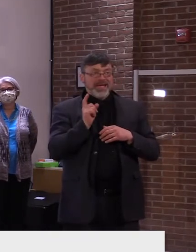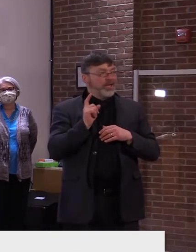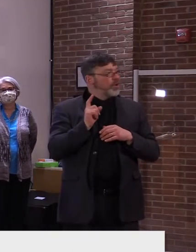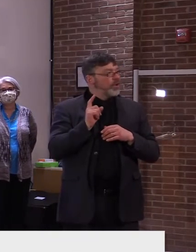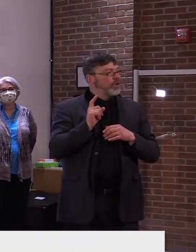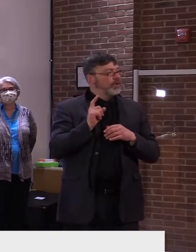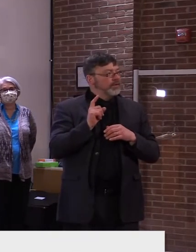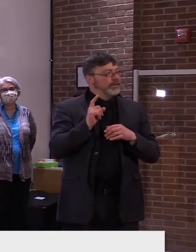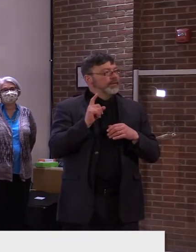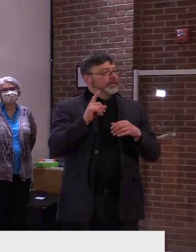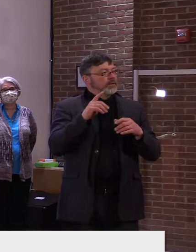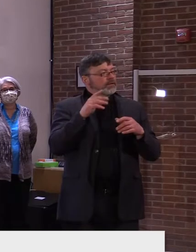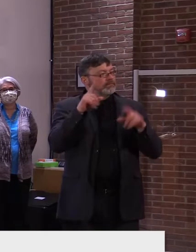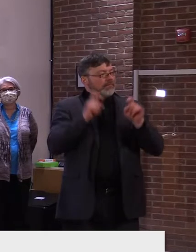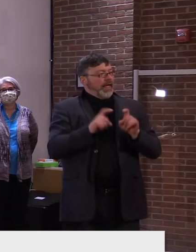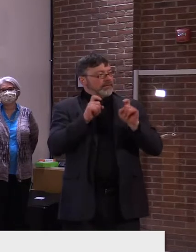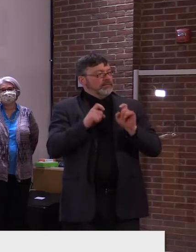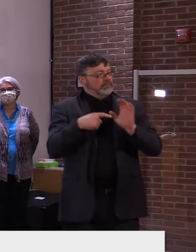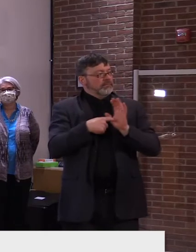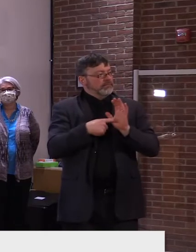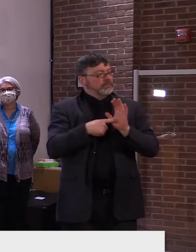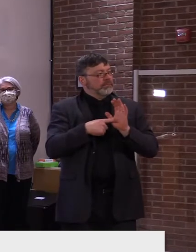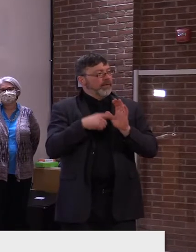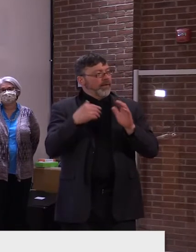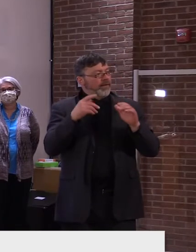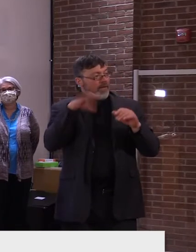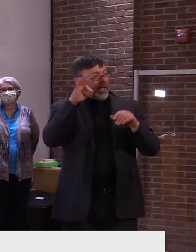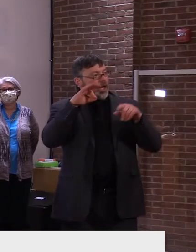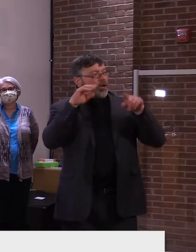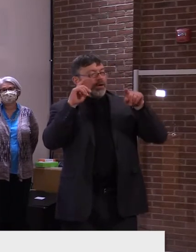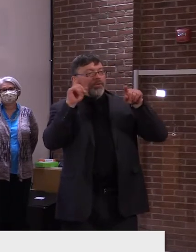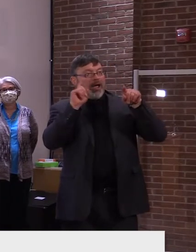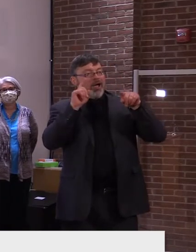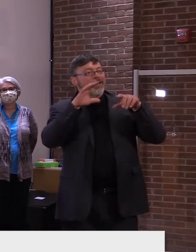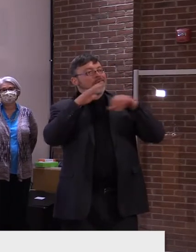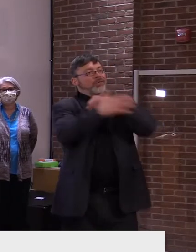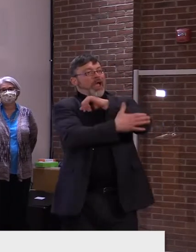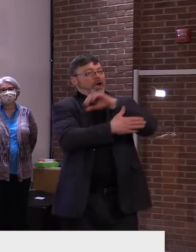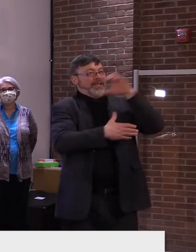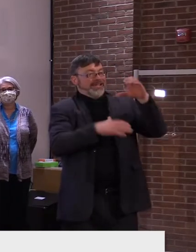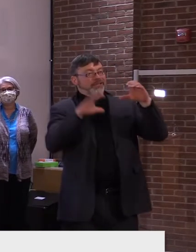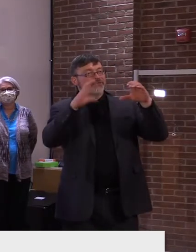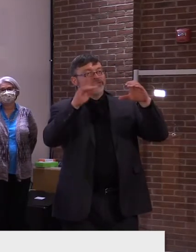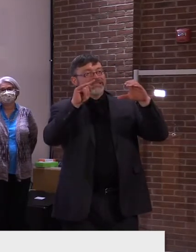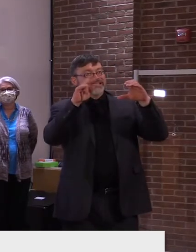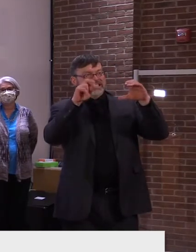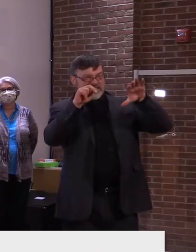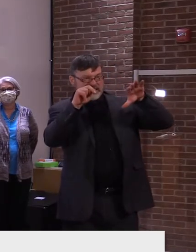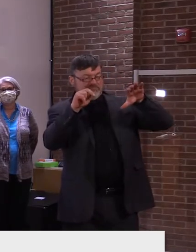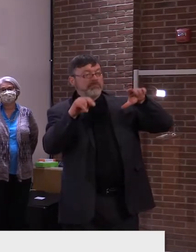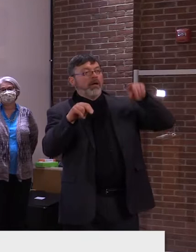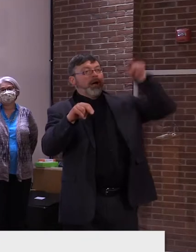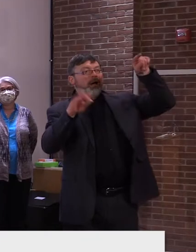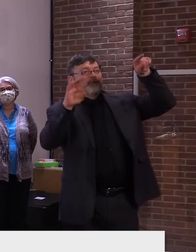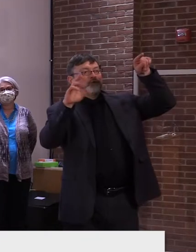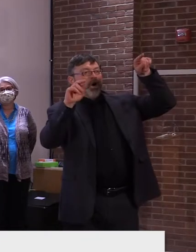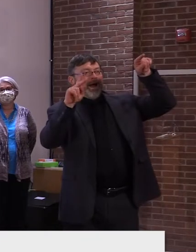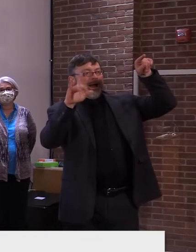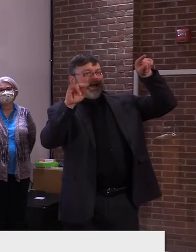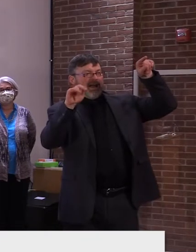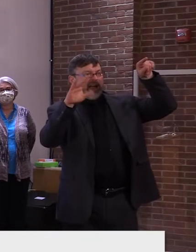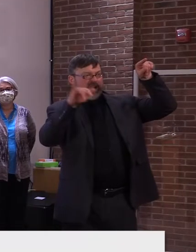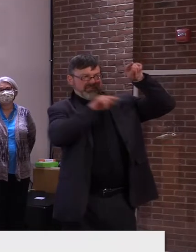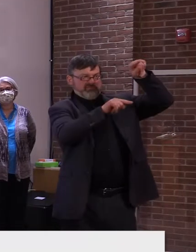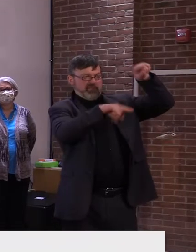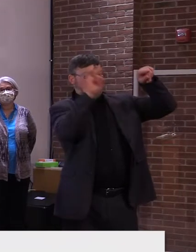in COVID-19 cases. Now, viruses change constantly, so this is expected, but